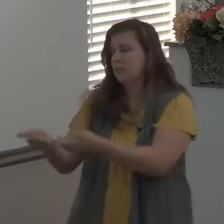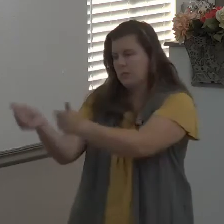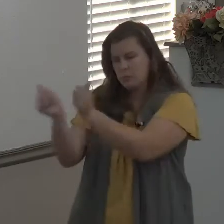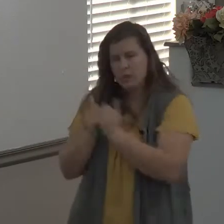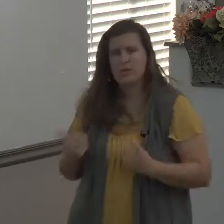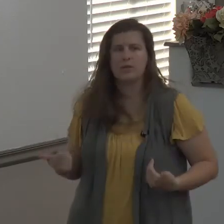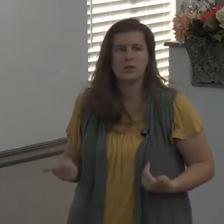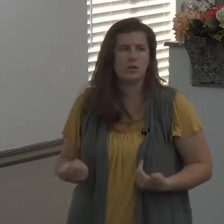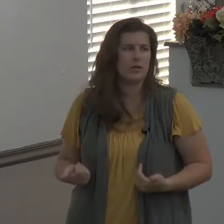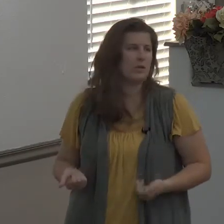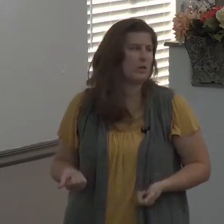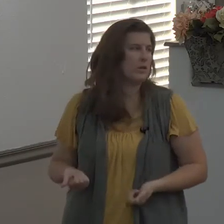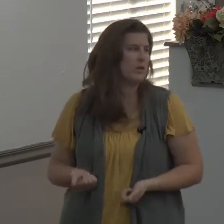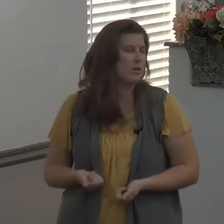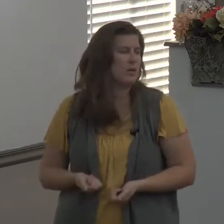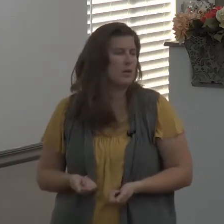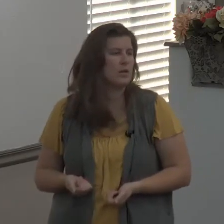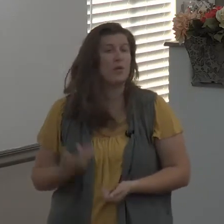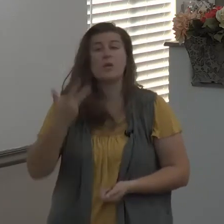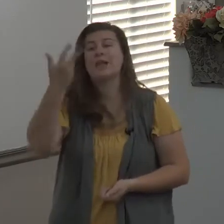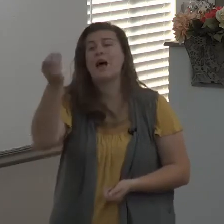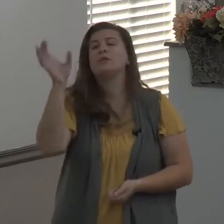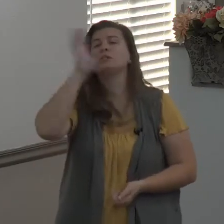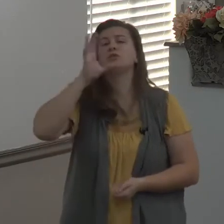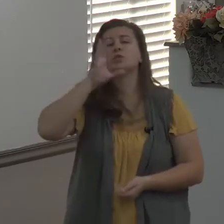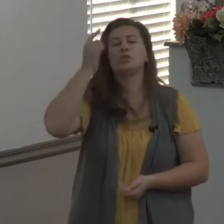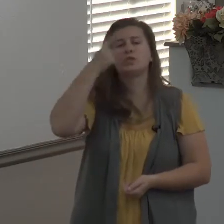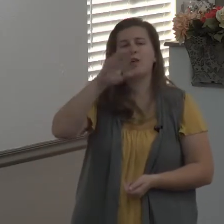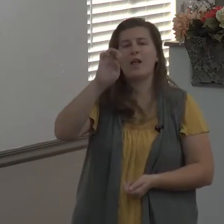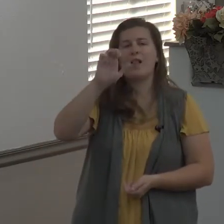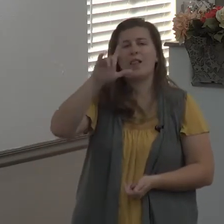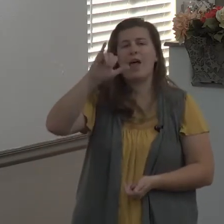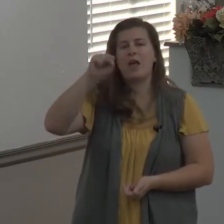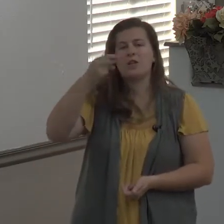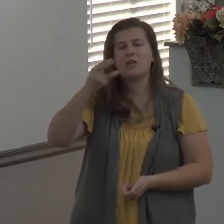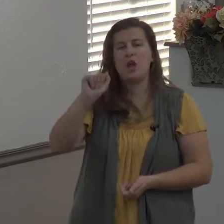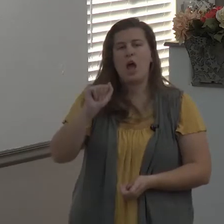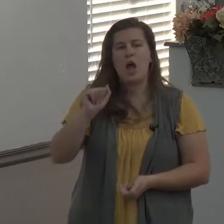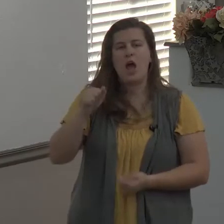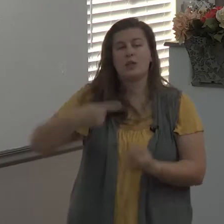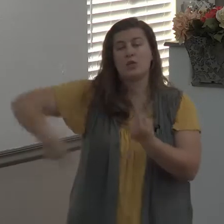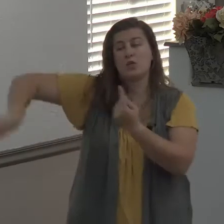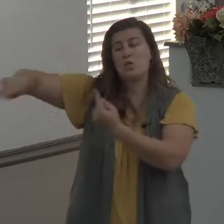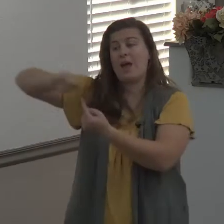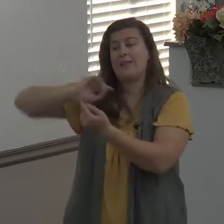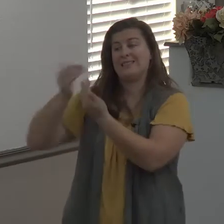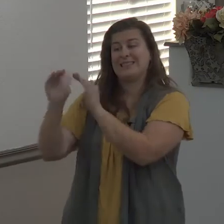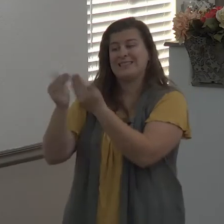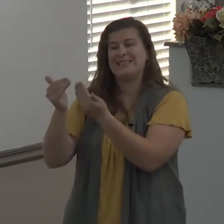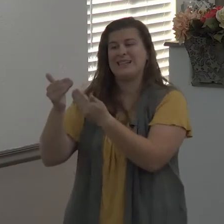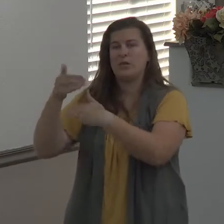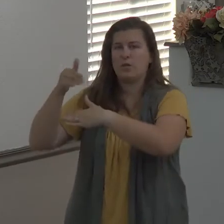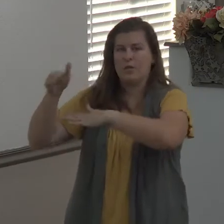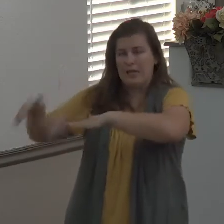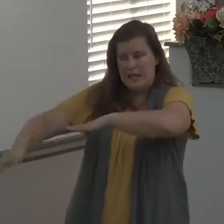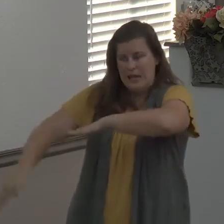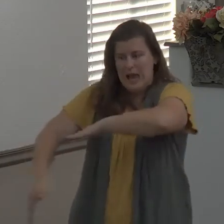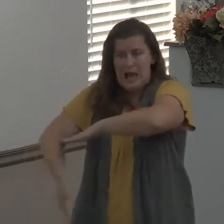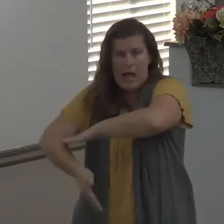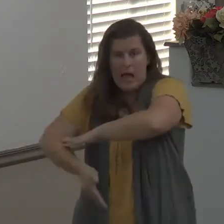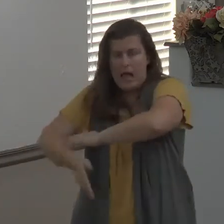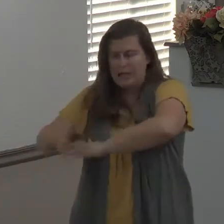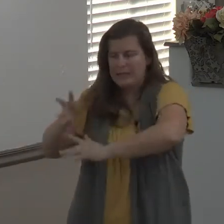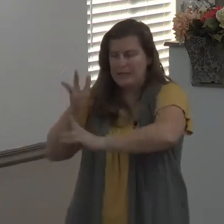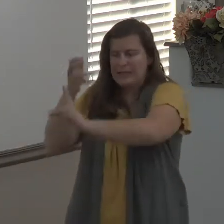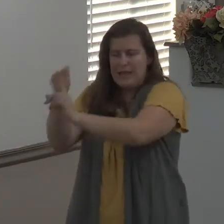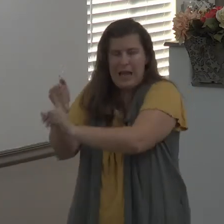the king of Syria gets frustrated. He says, "All right, let's go get him. Let's fetch him." Bible word. Goes and he looks for Elisha and he surrounds